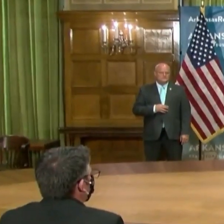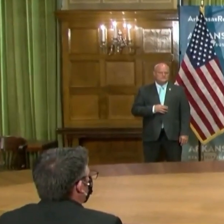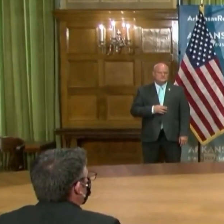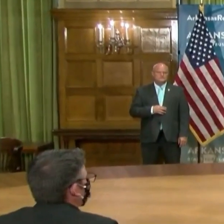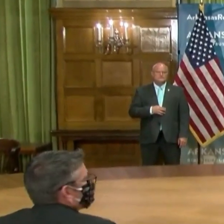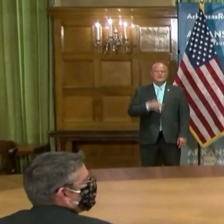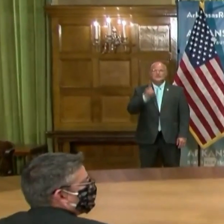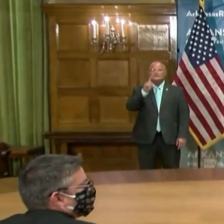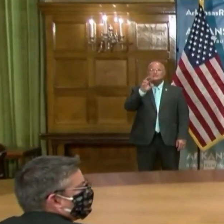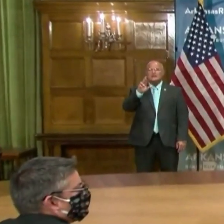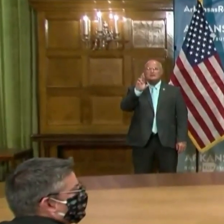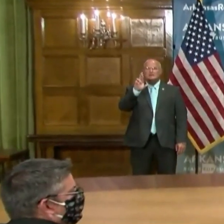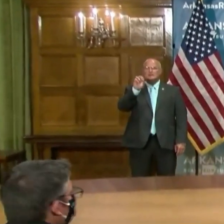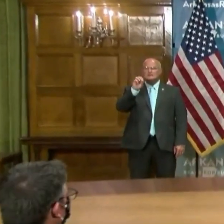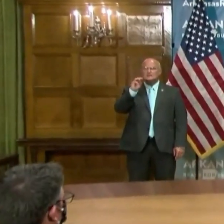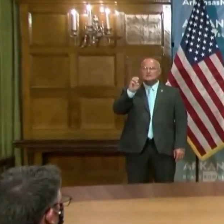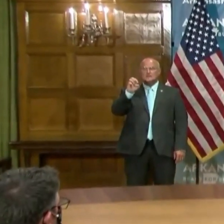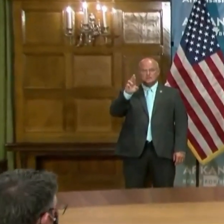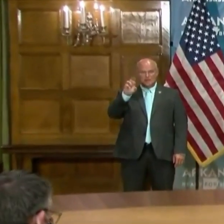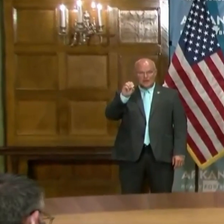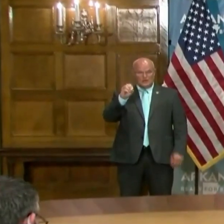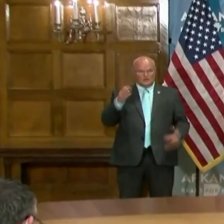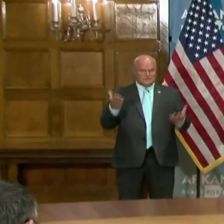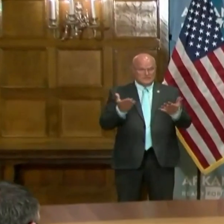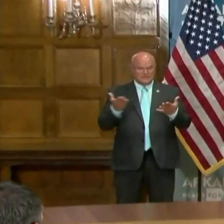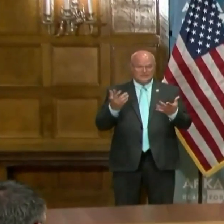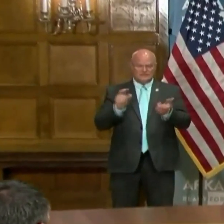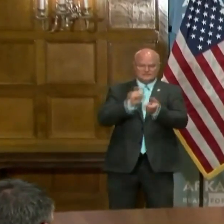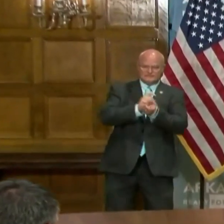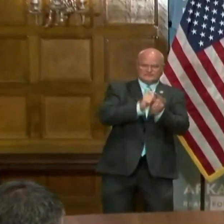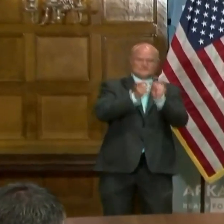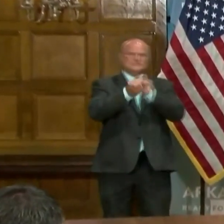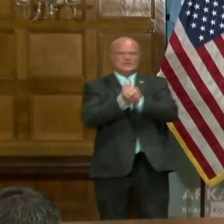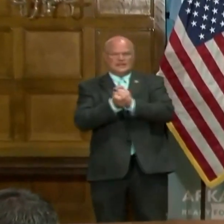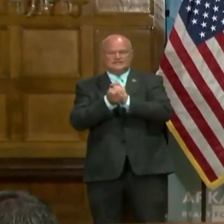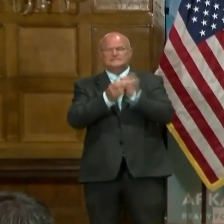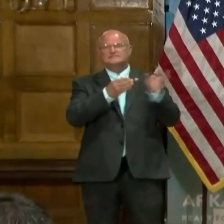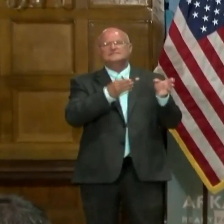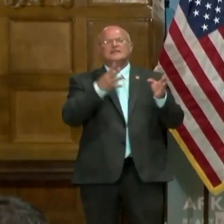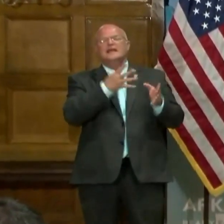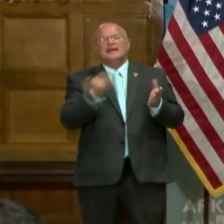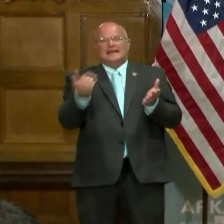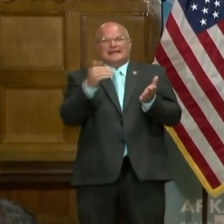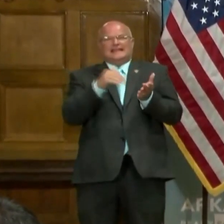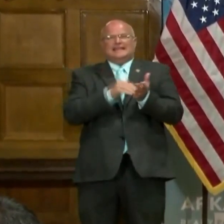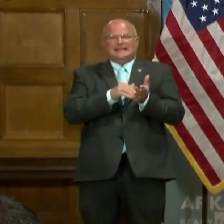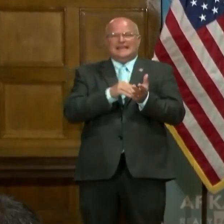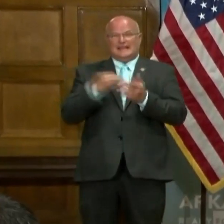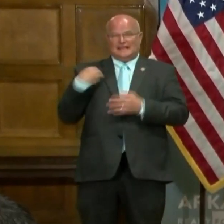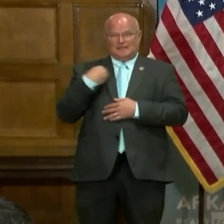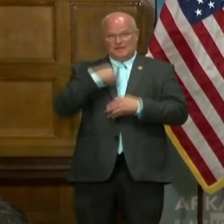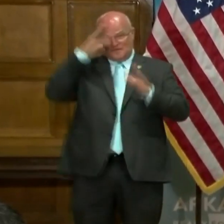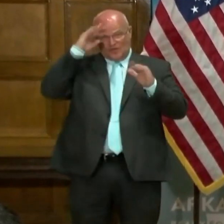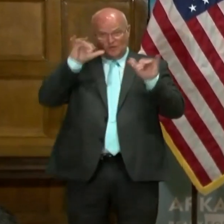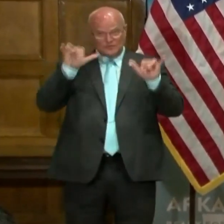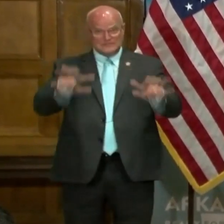Okay, we got Dr. Romero here, so we're ready to shift gears. And again, these members hopefully will stay here through